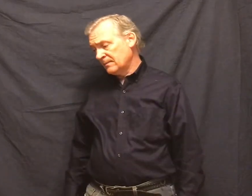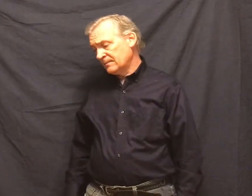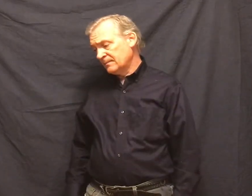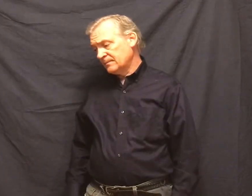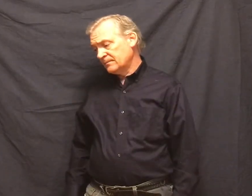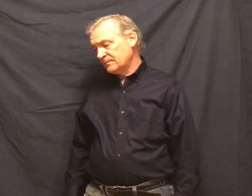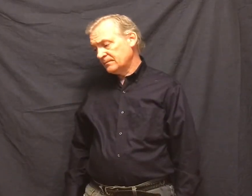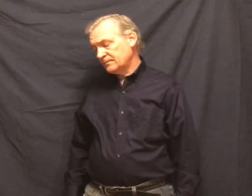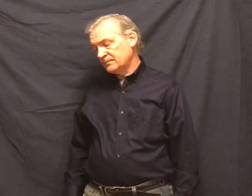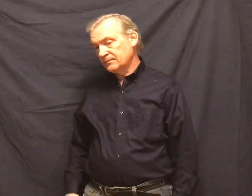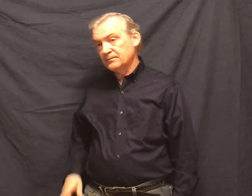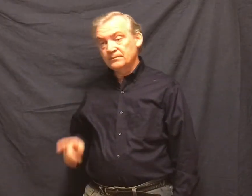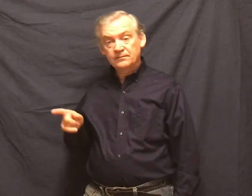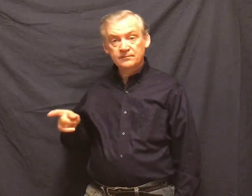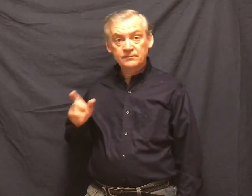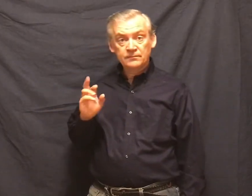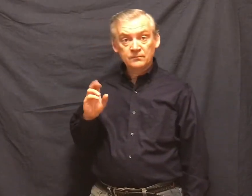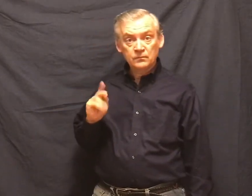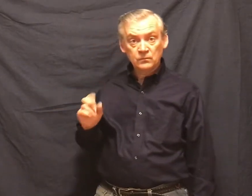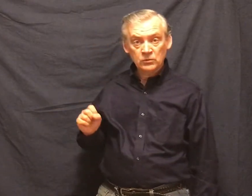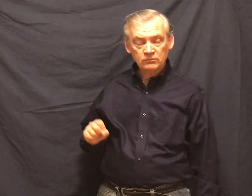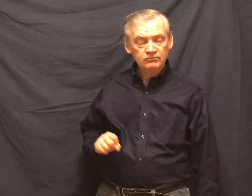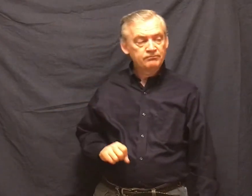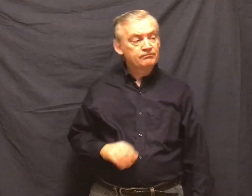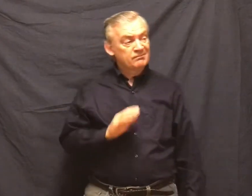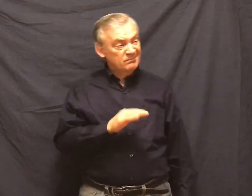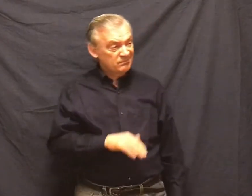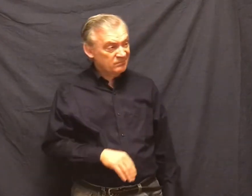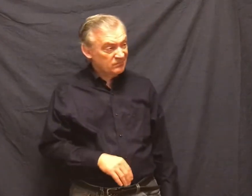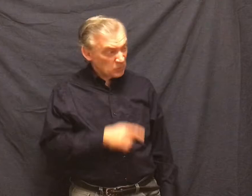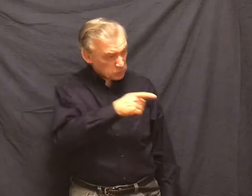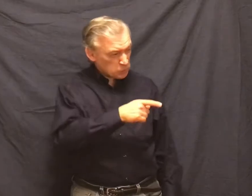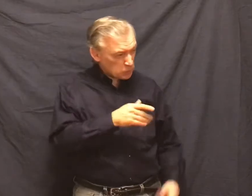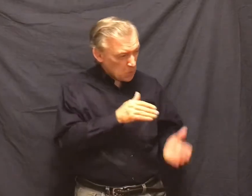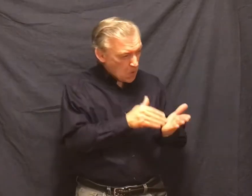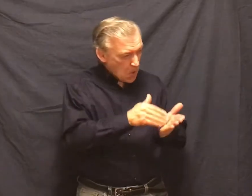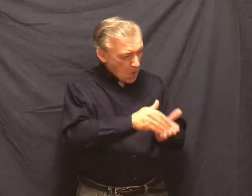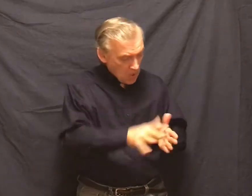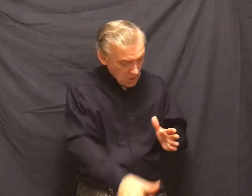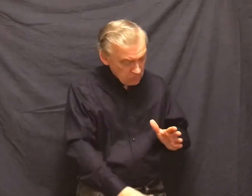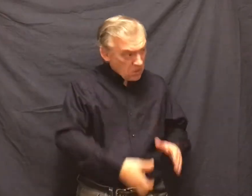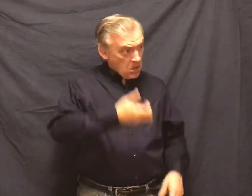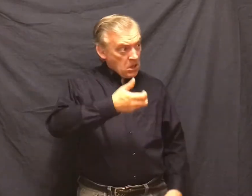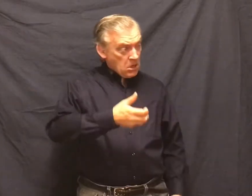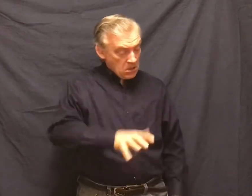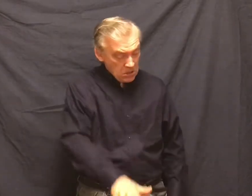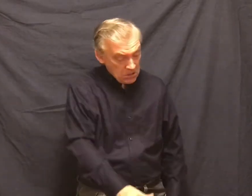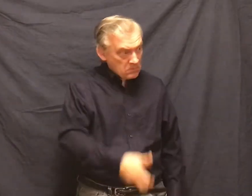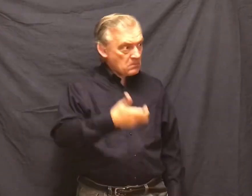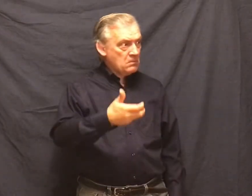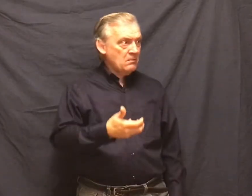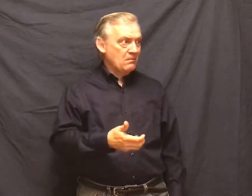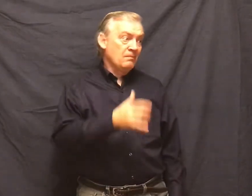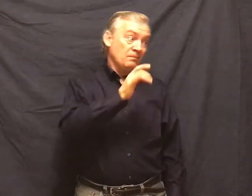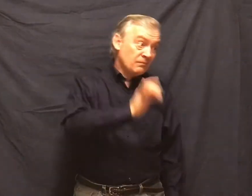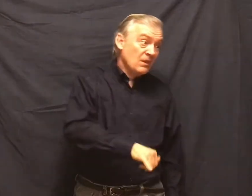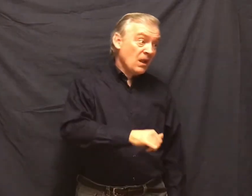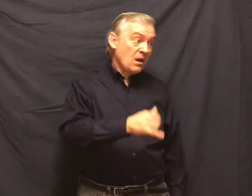Crook said, well, you been taking him out of the nest all the time. I wonder the old lady don't move him someplace else.